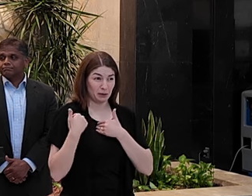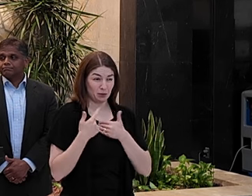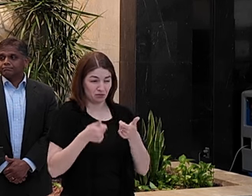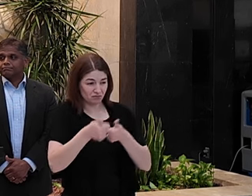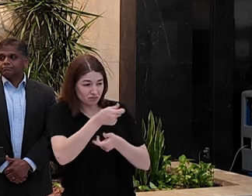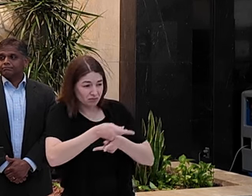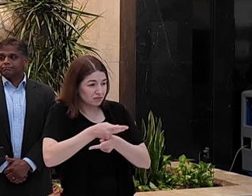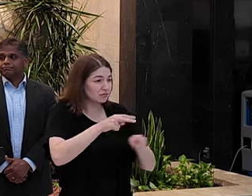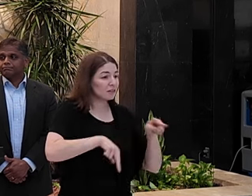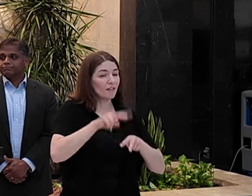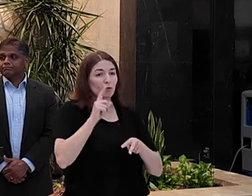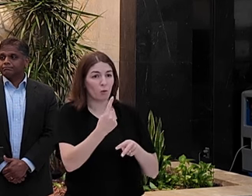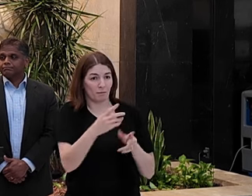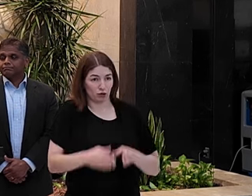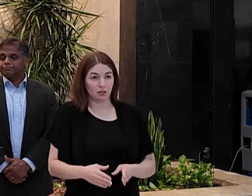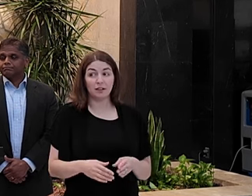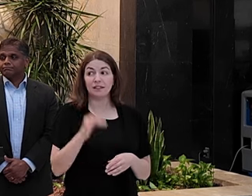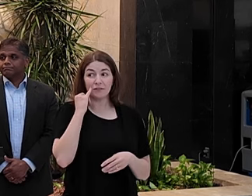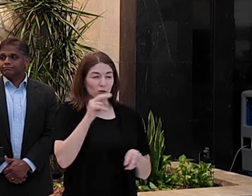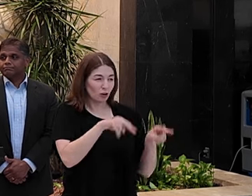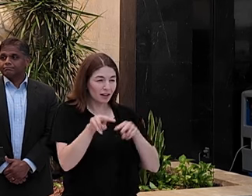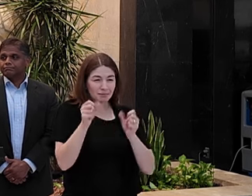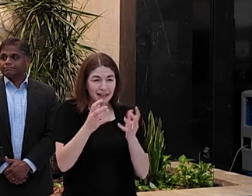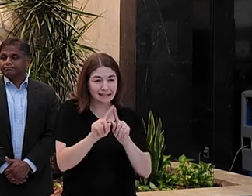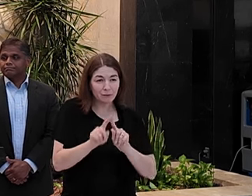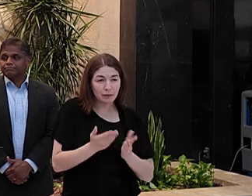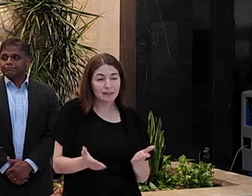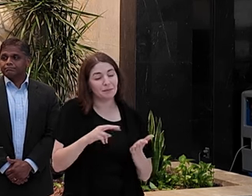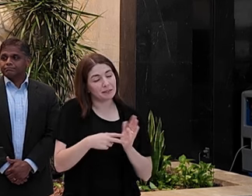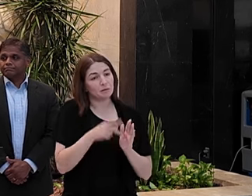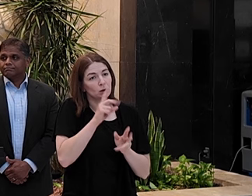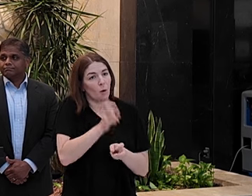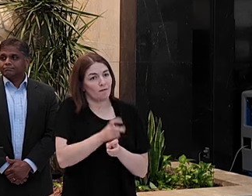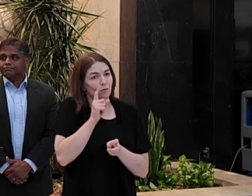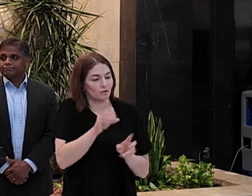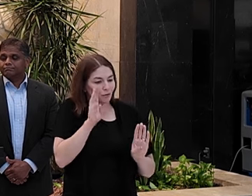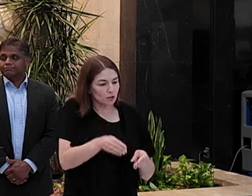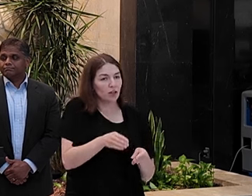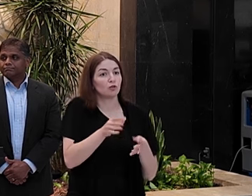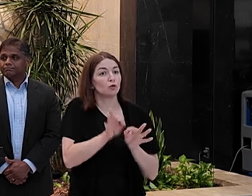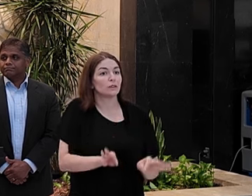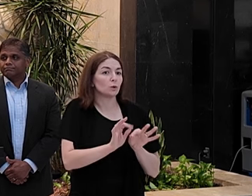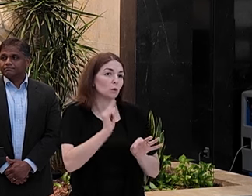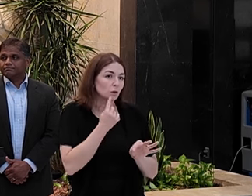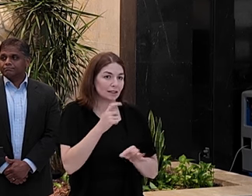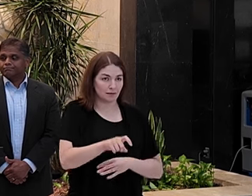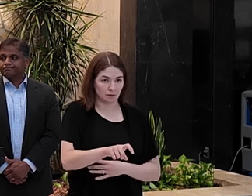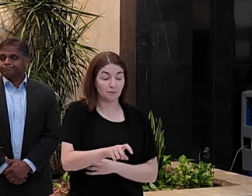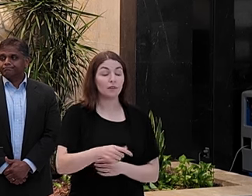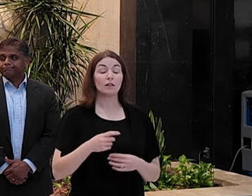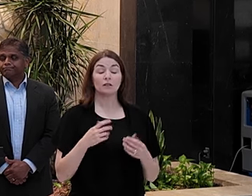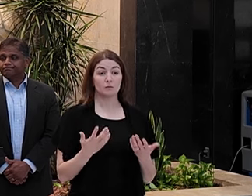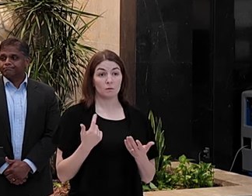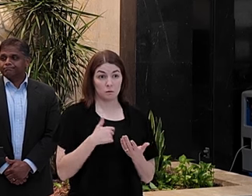look at a lot of things, it makes it very hard for you to focus in on critical needs, right? So one of the things we